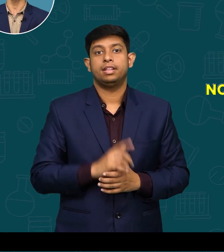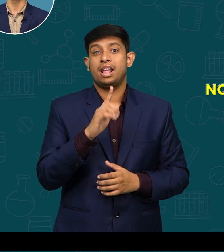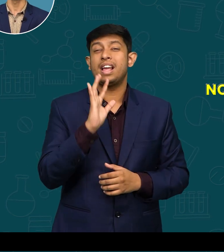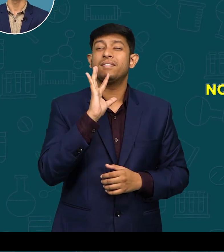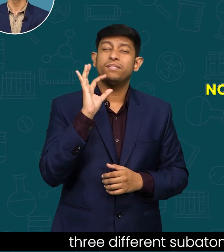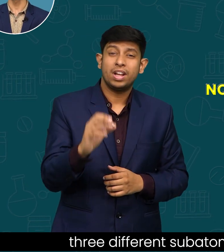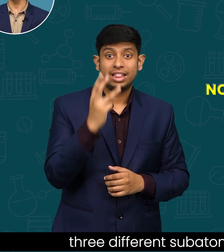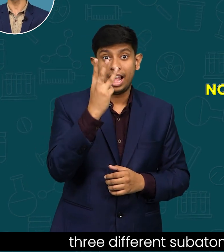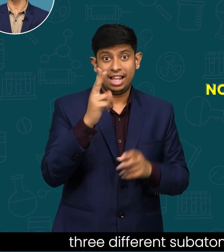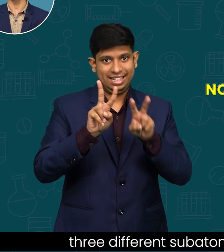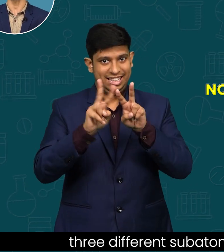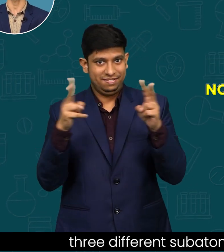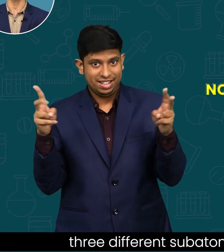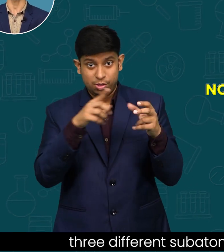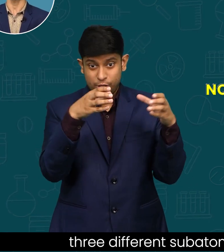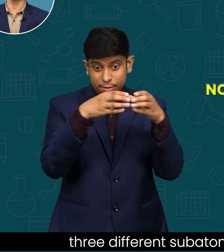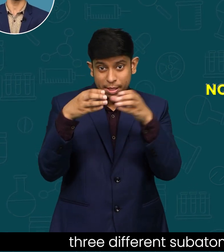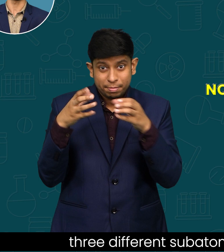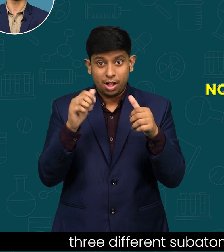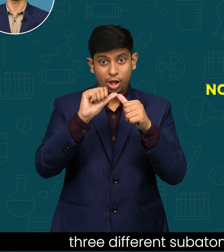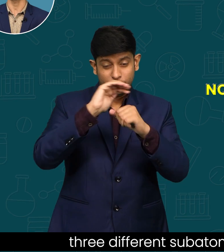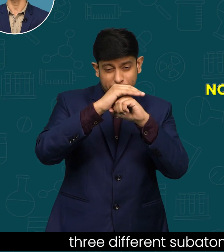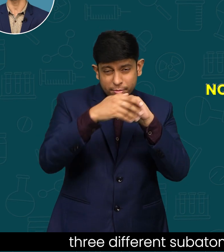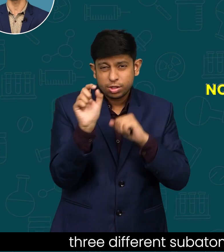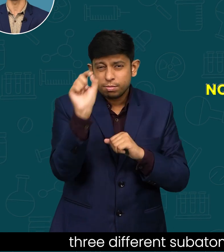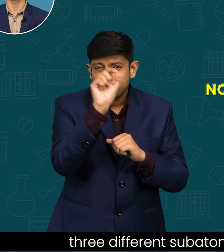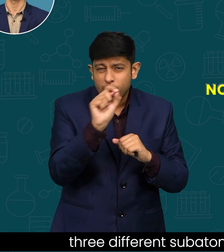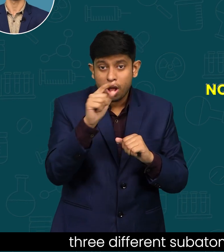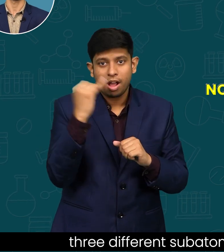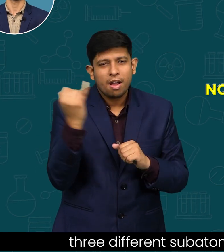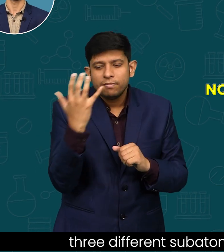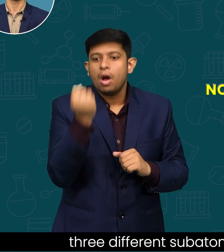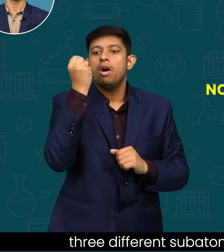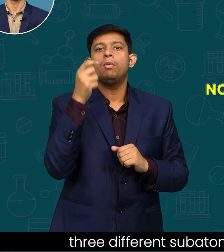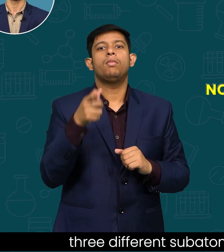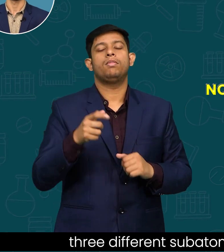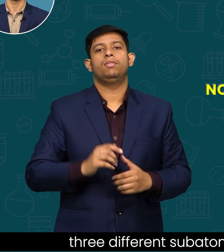In fact, 3 different subatomic particles were discovered.